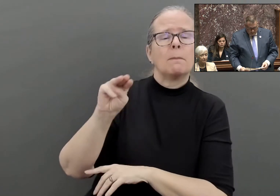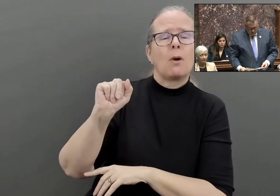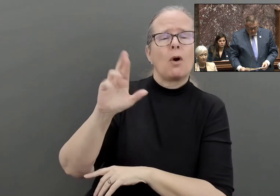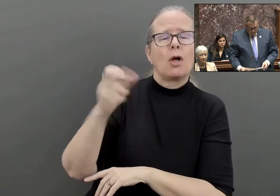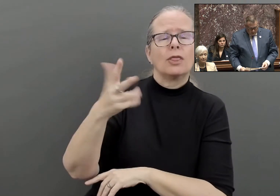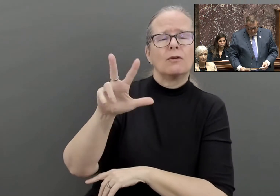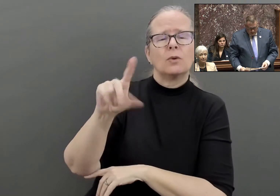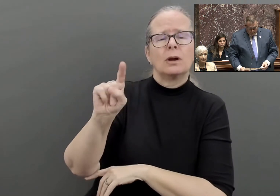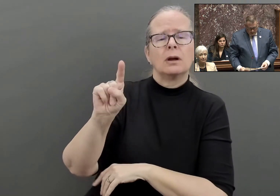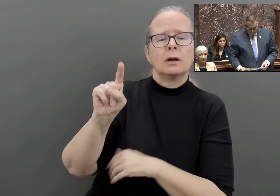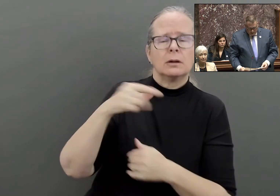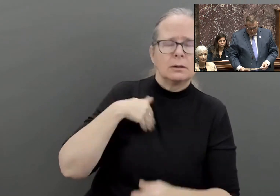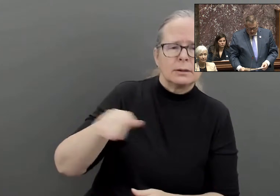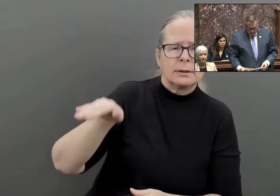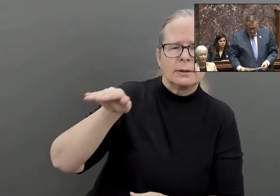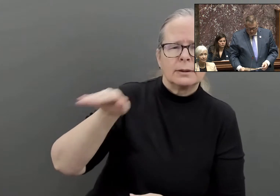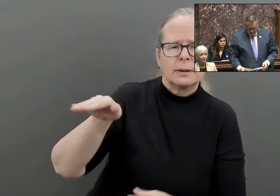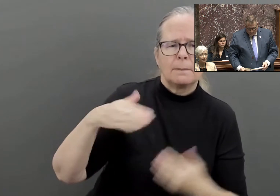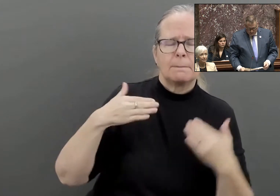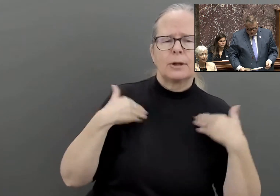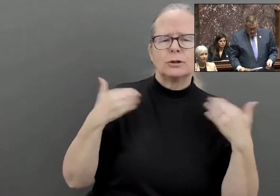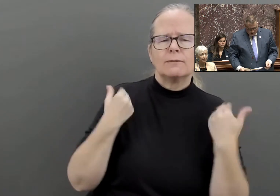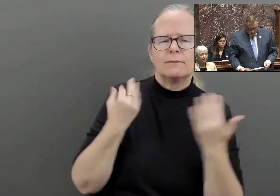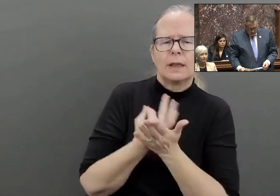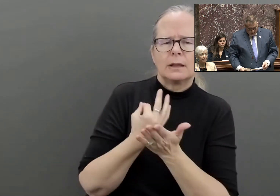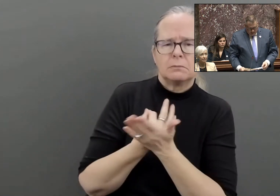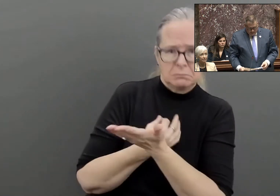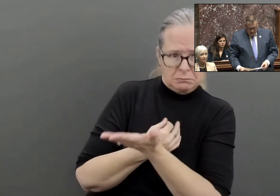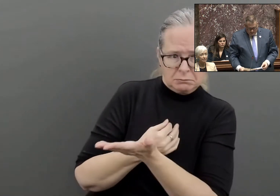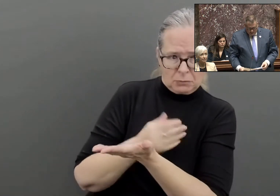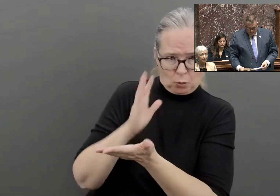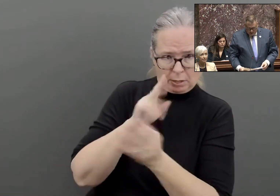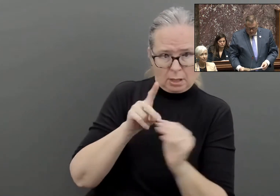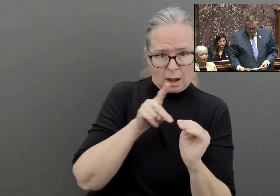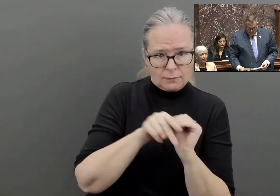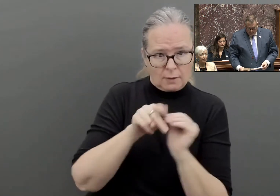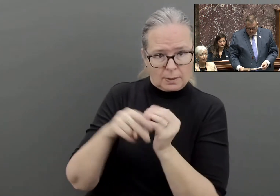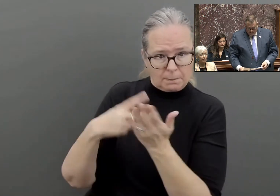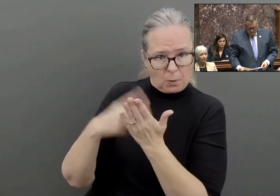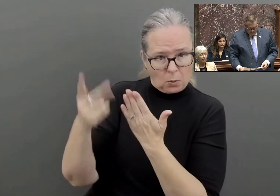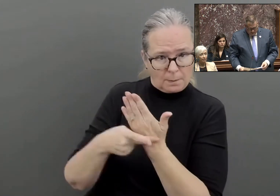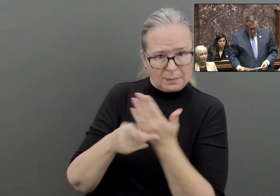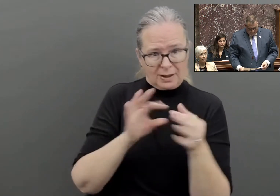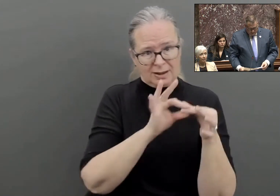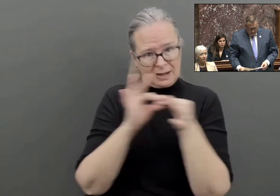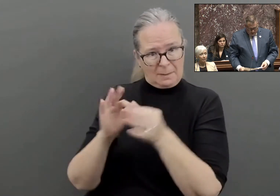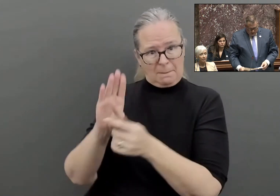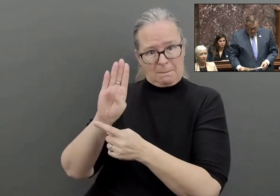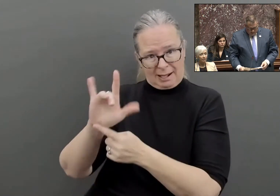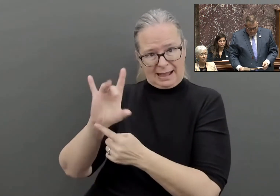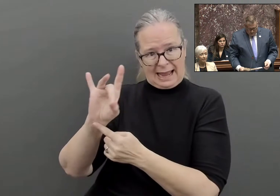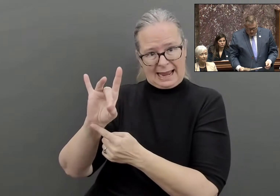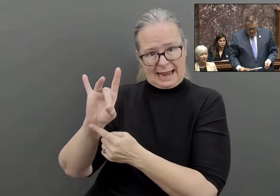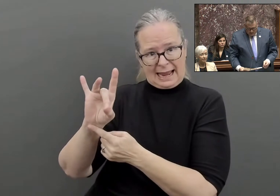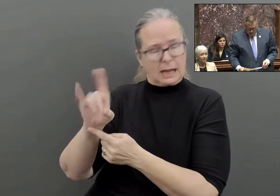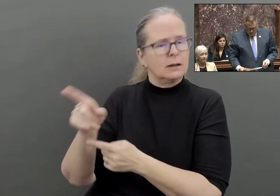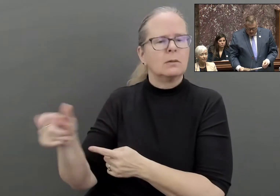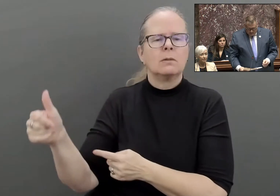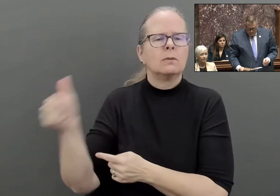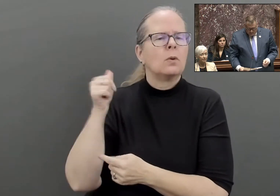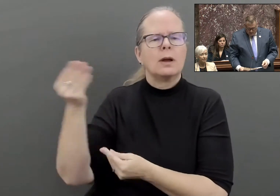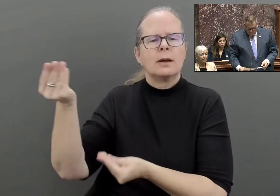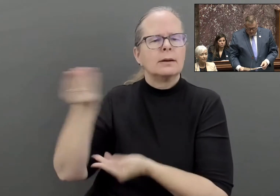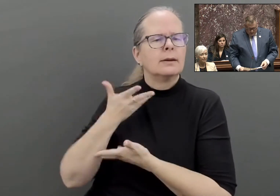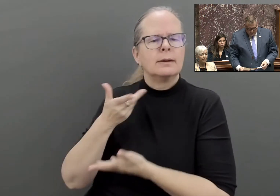during Committee of the Whole debate on Bill 8 Carbon Tax Amendment Act, the Minister would not provide any specifics. Mr. Speaker, I